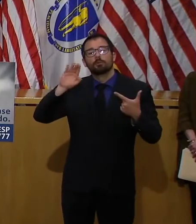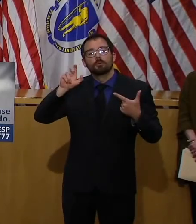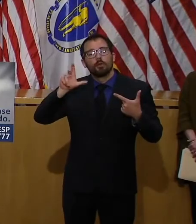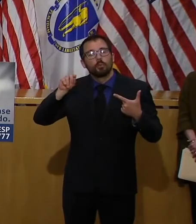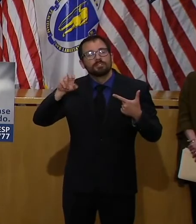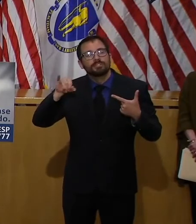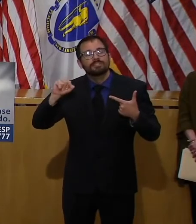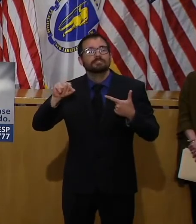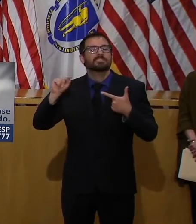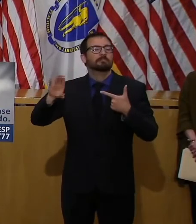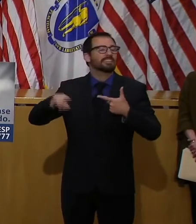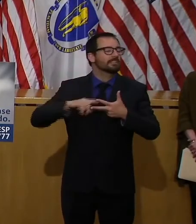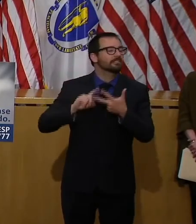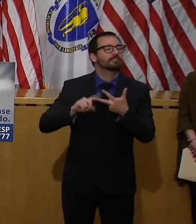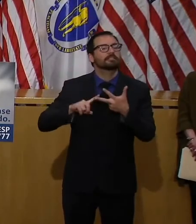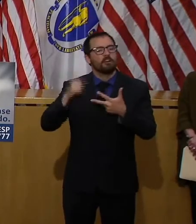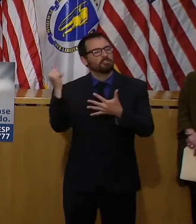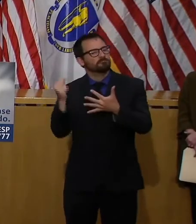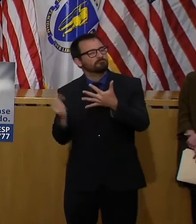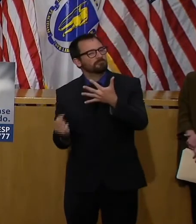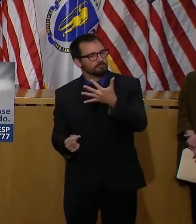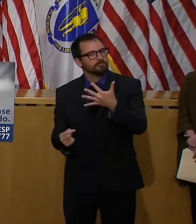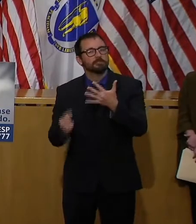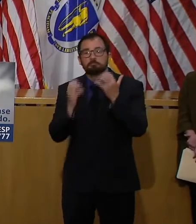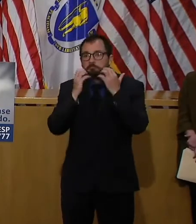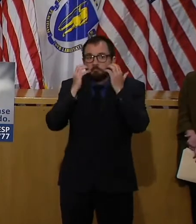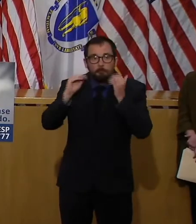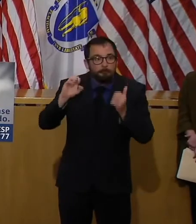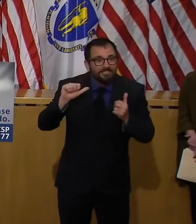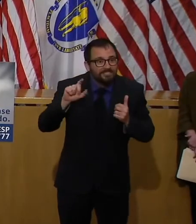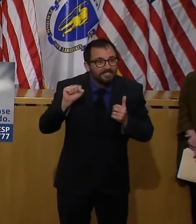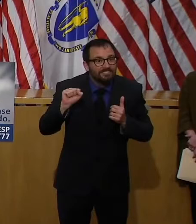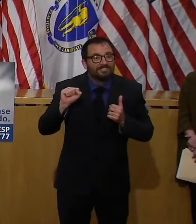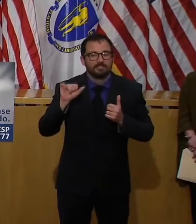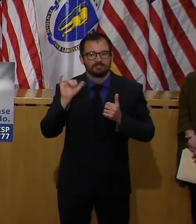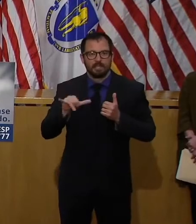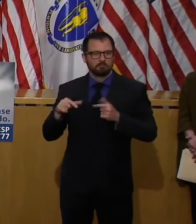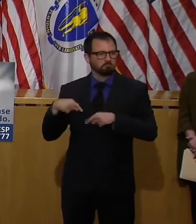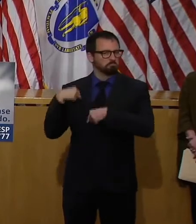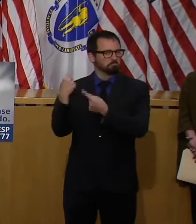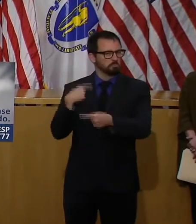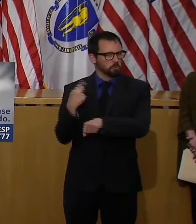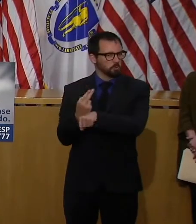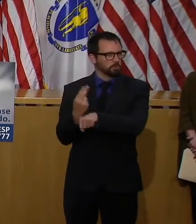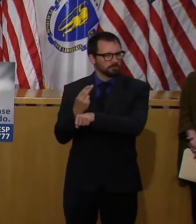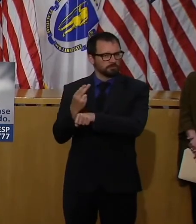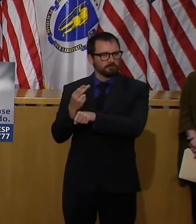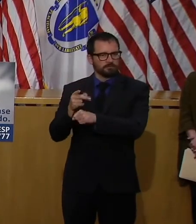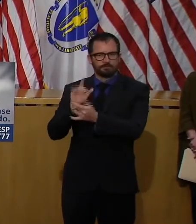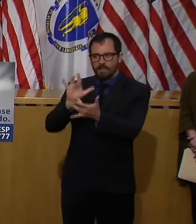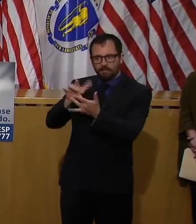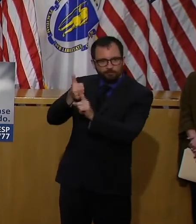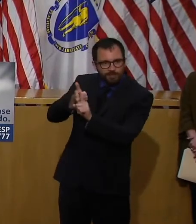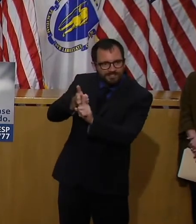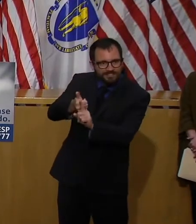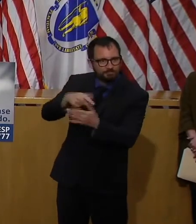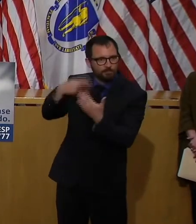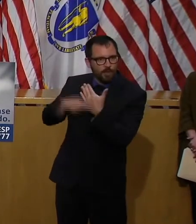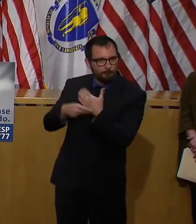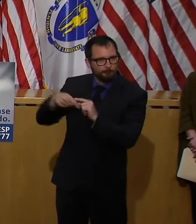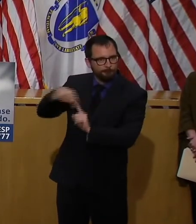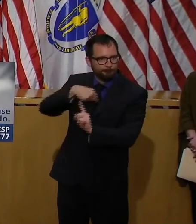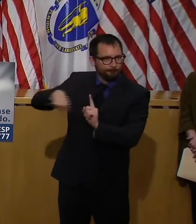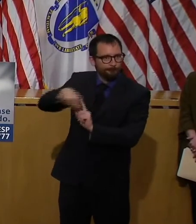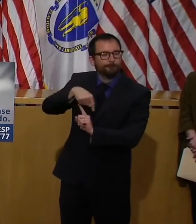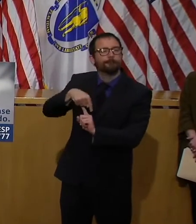Department of Public Health or by nonprofit organizations in collaborations with governments, especially in developing countries. And for